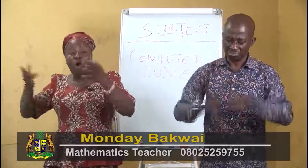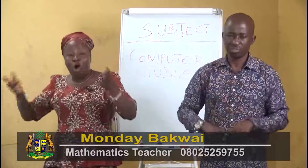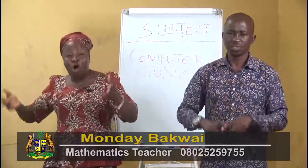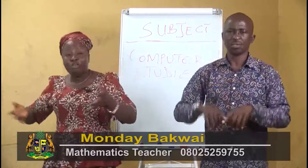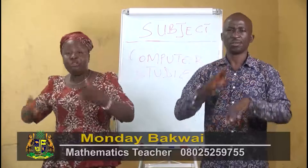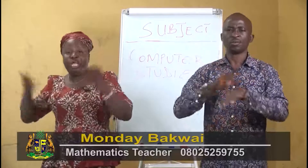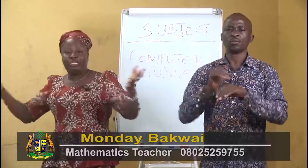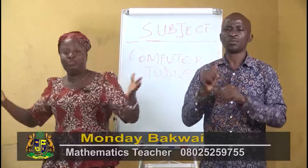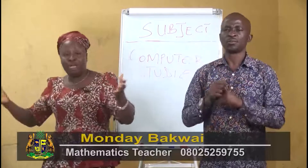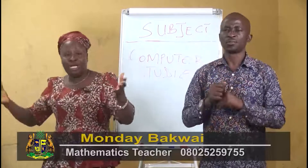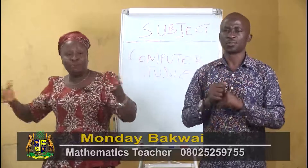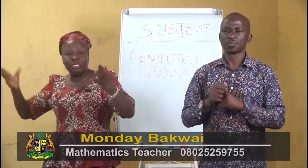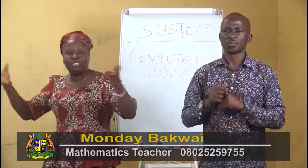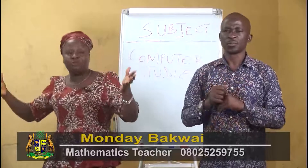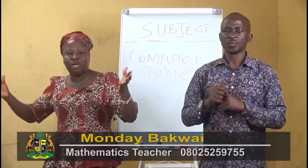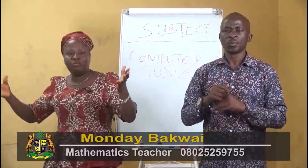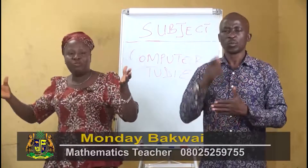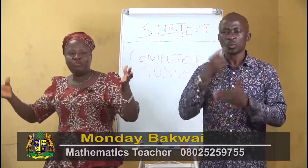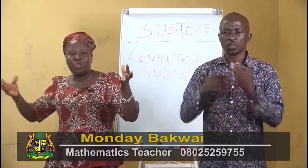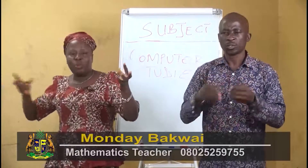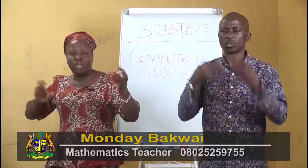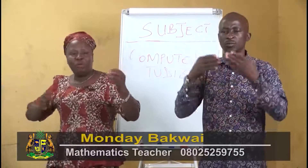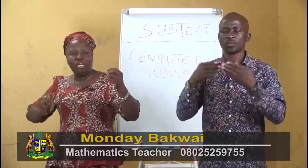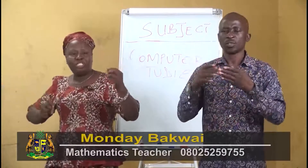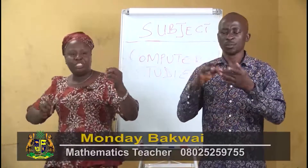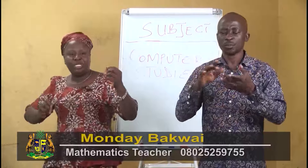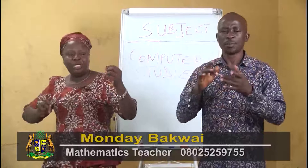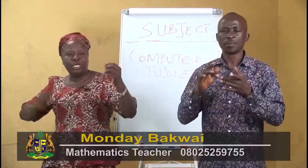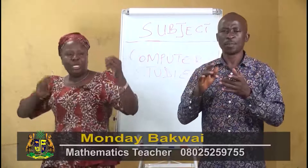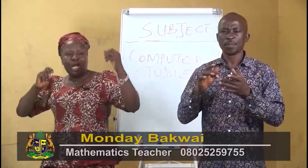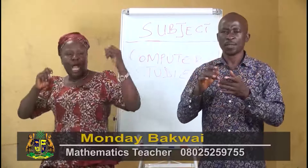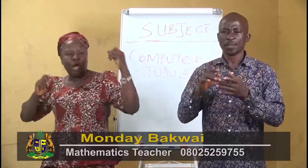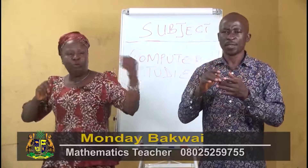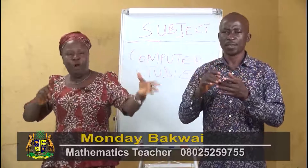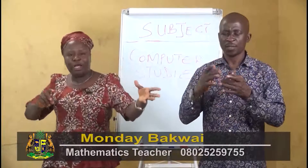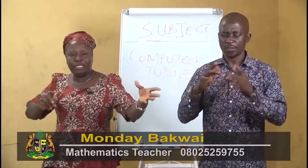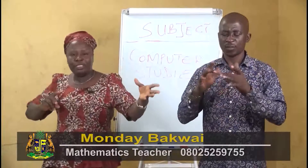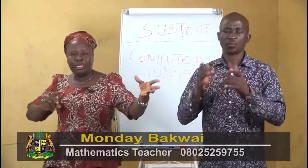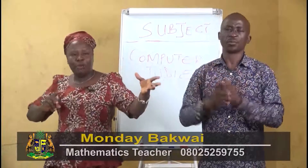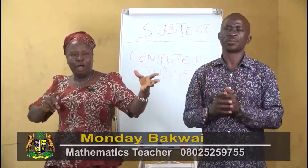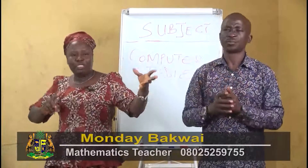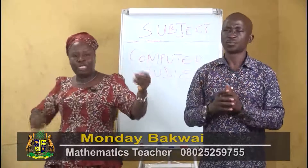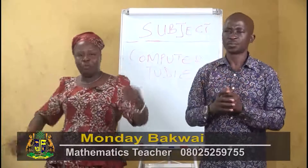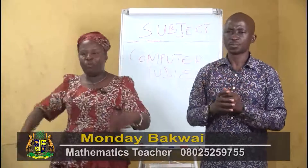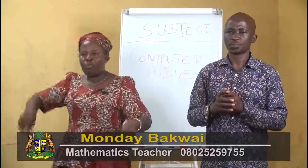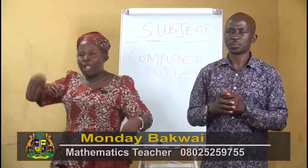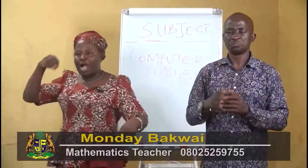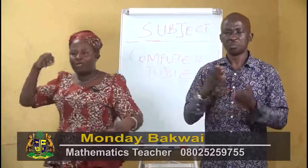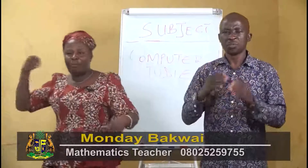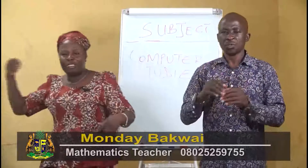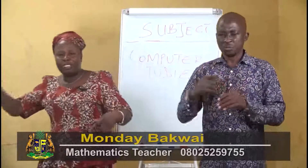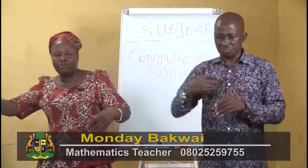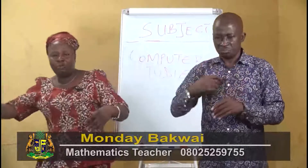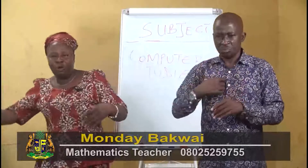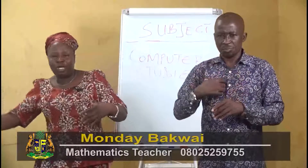depending on a server, a big server, in which I will be working on my own system,